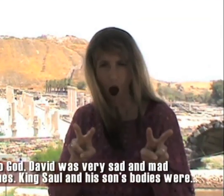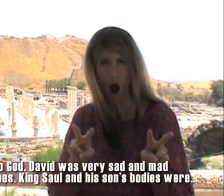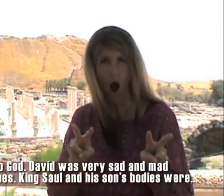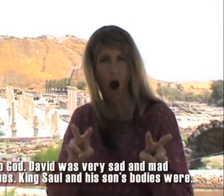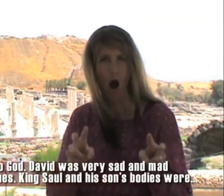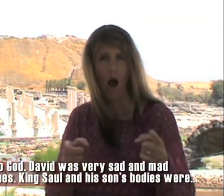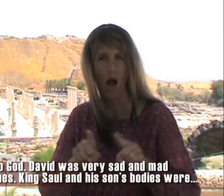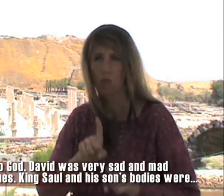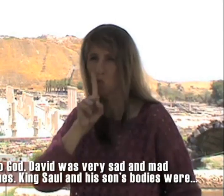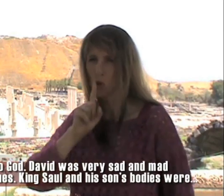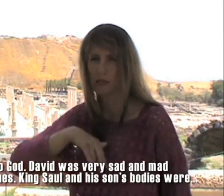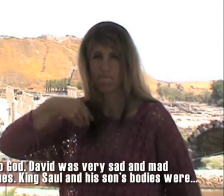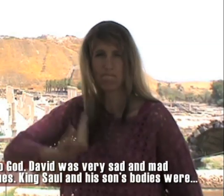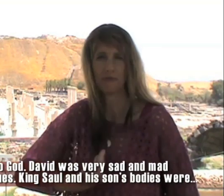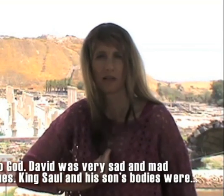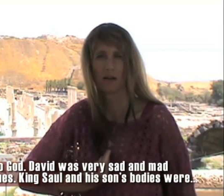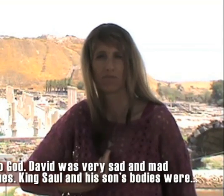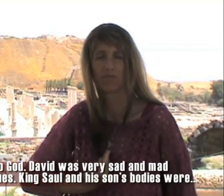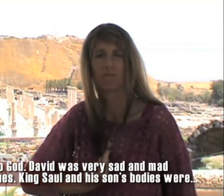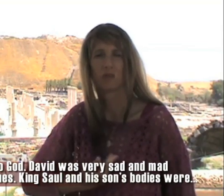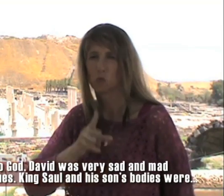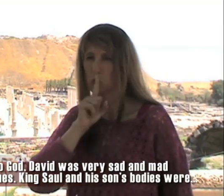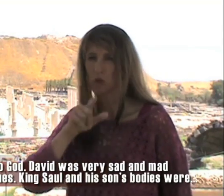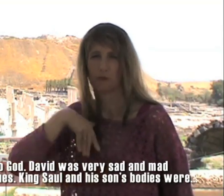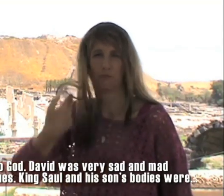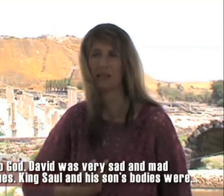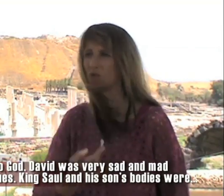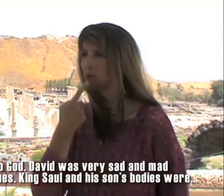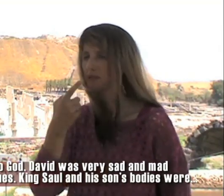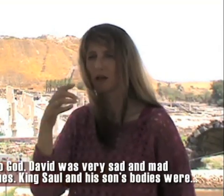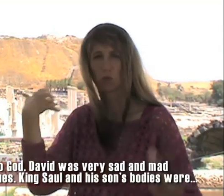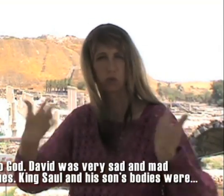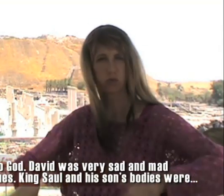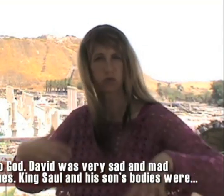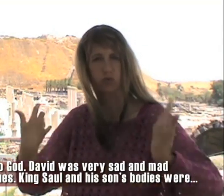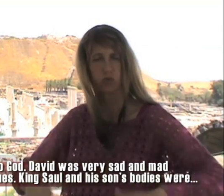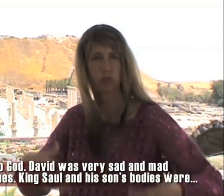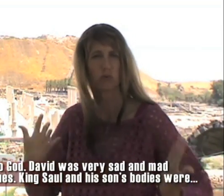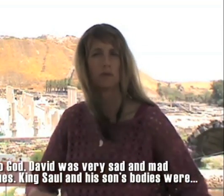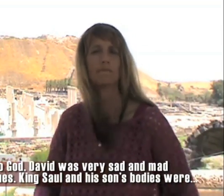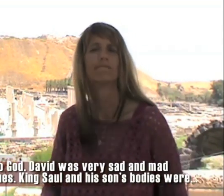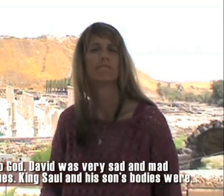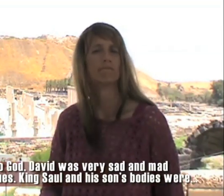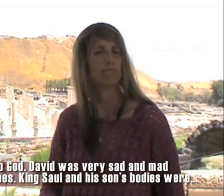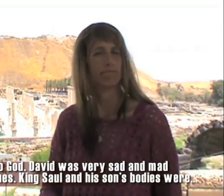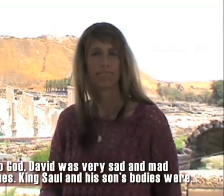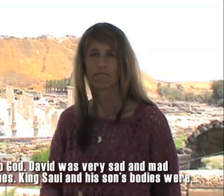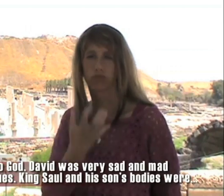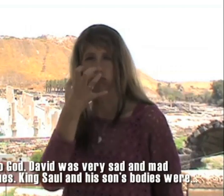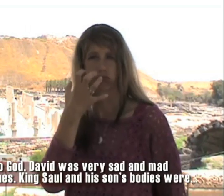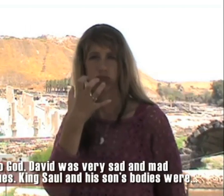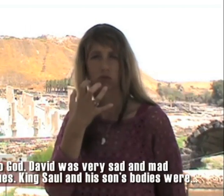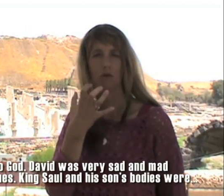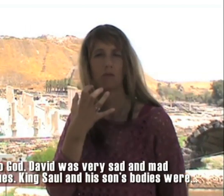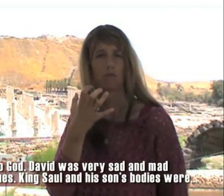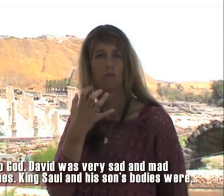saw this, and he was so upset. He was angry and sad. Oh, he was so